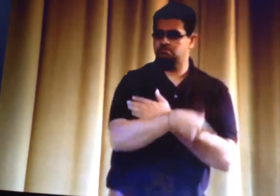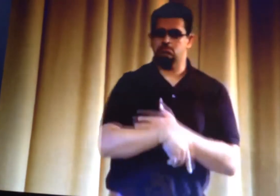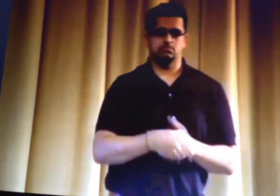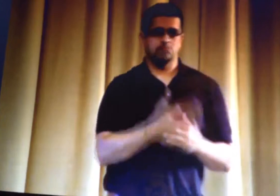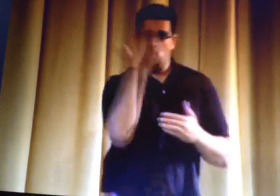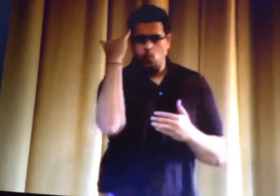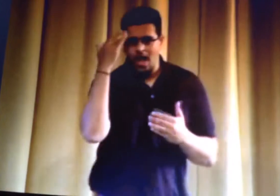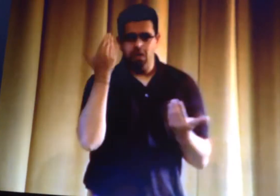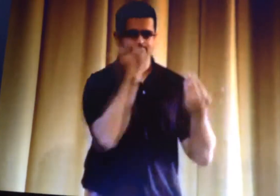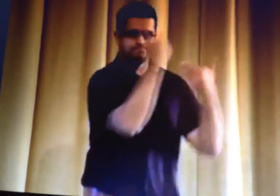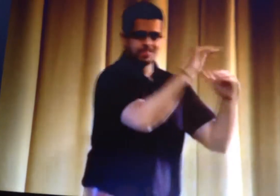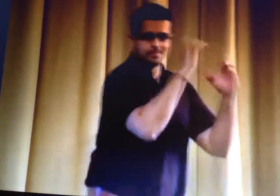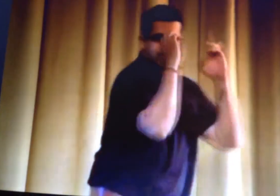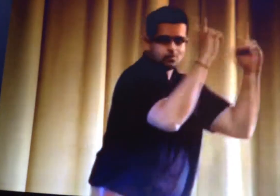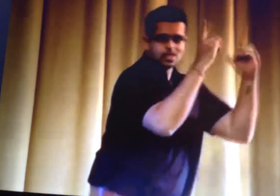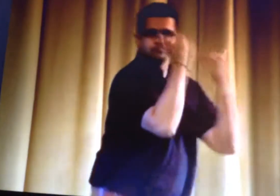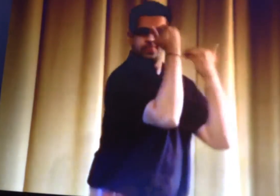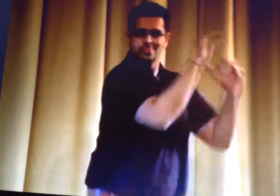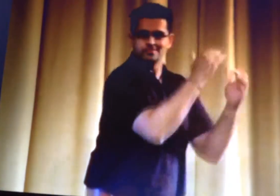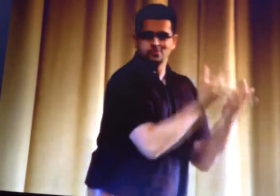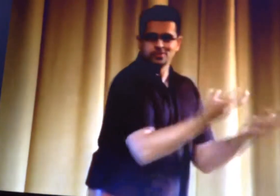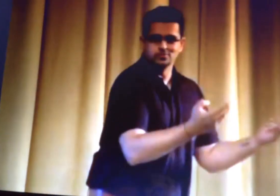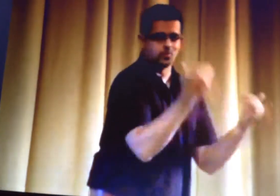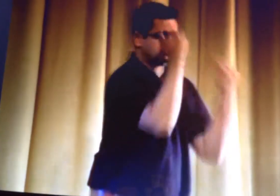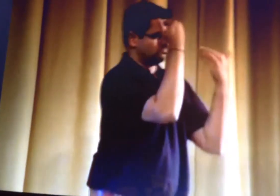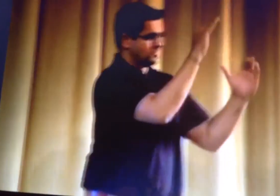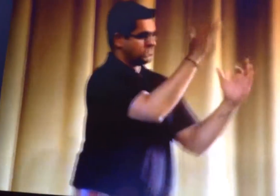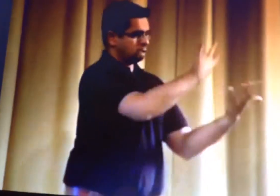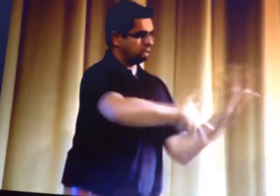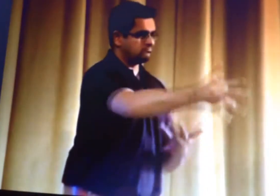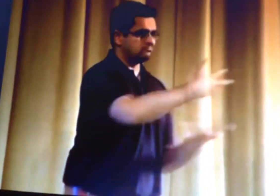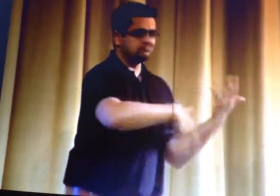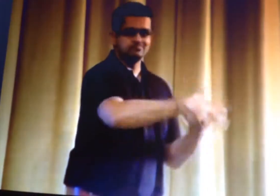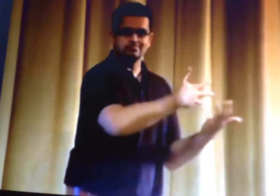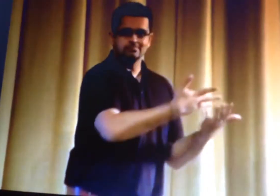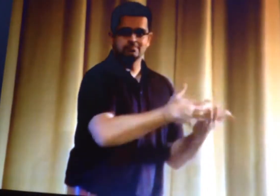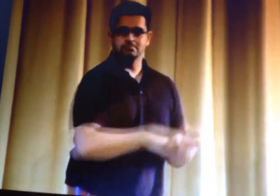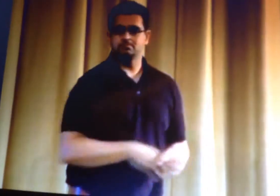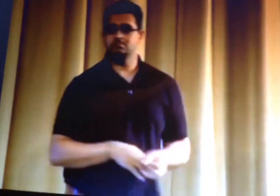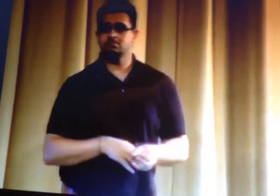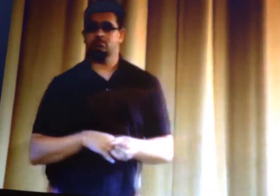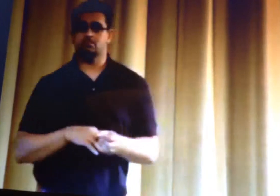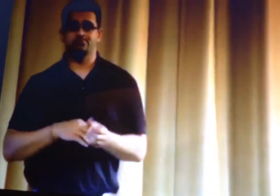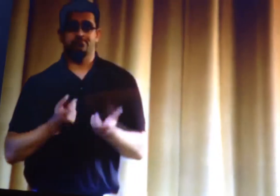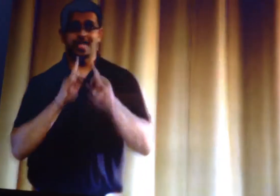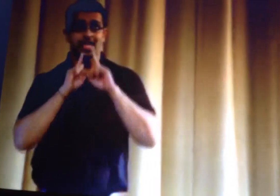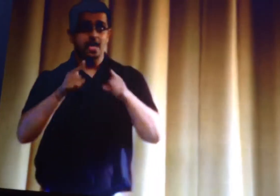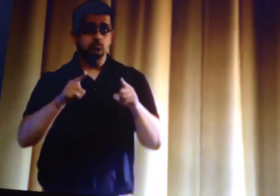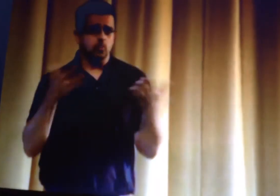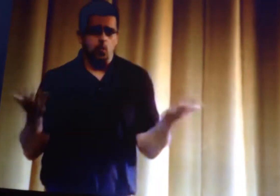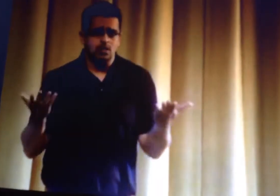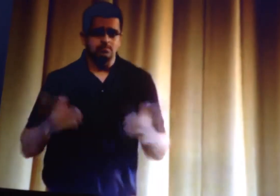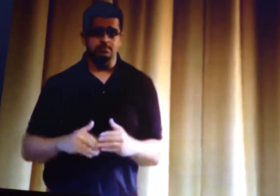And a large amount of them live in undeveloped countries. They're limited in education, their social environment, everything. They have all these